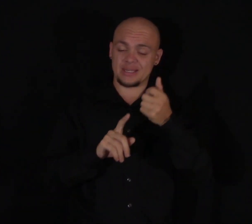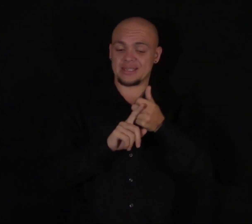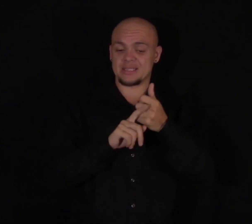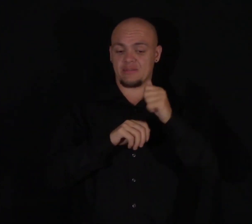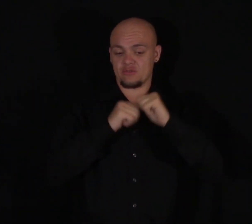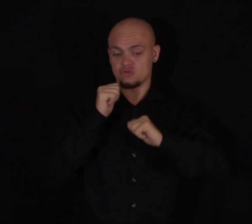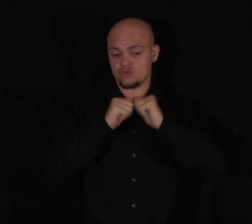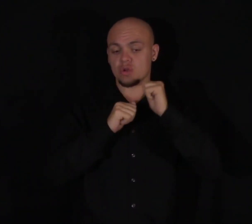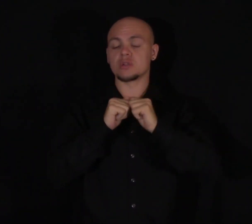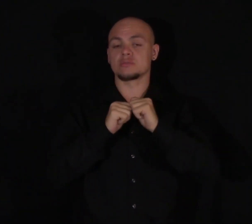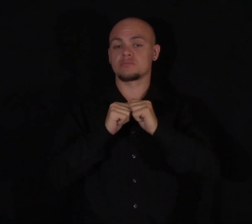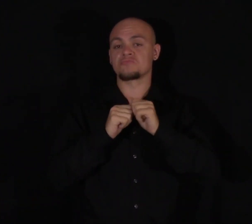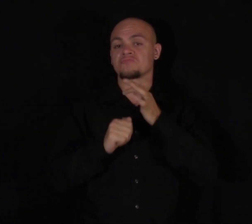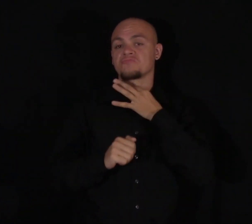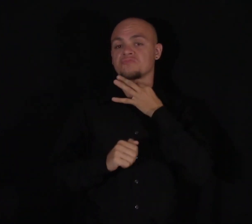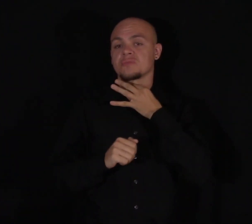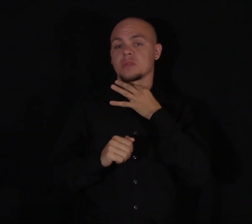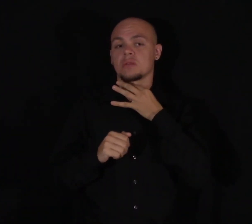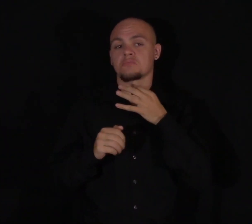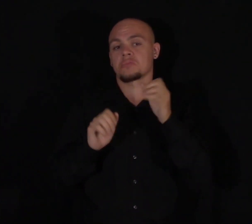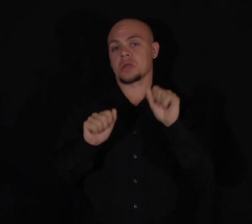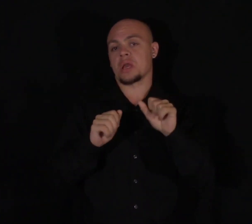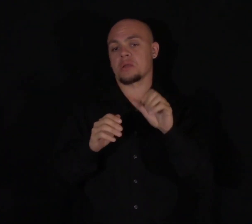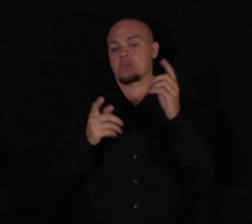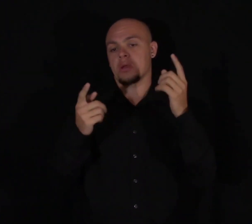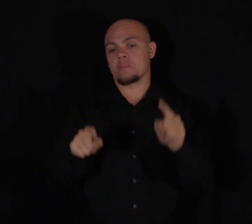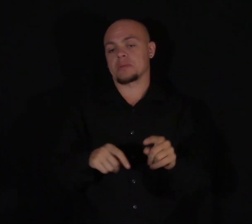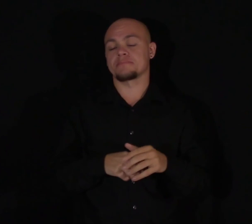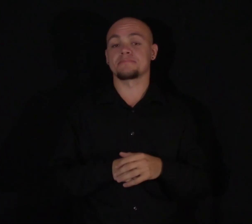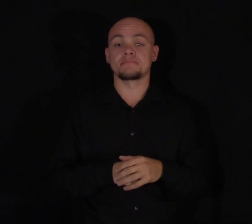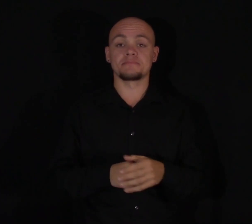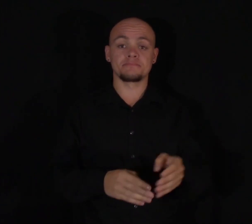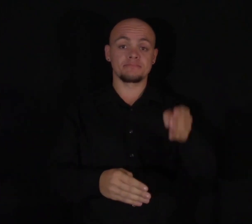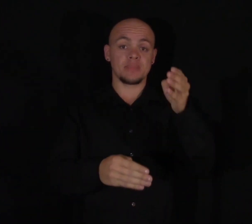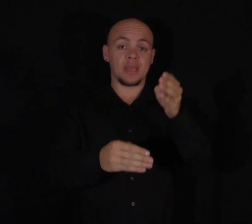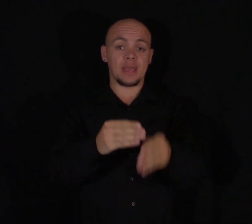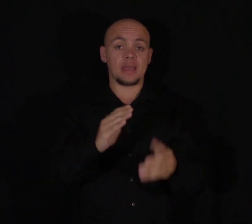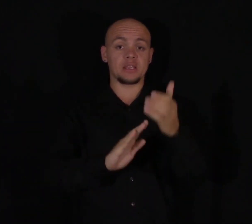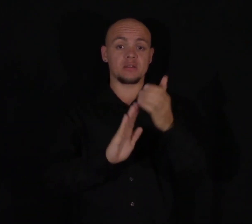peculiarly susceptible. End of section 23.